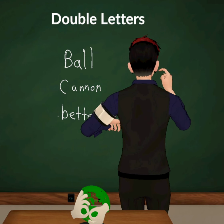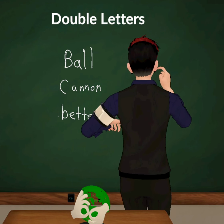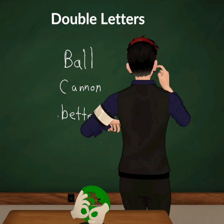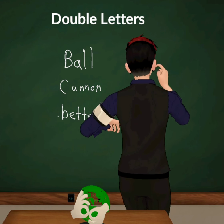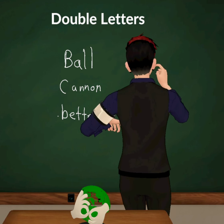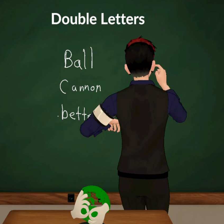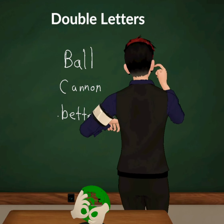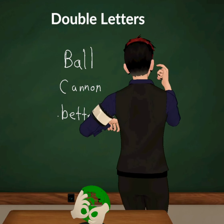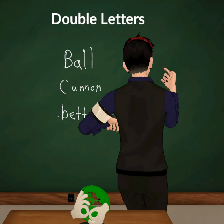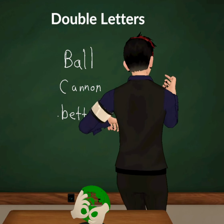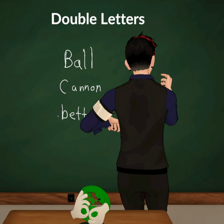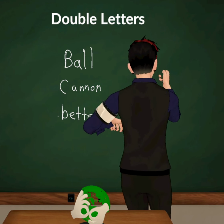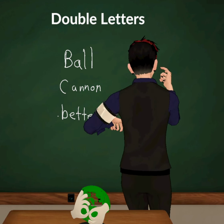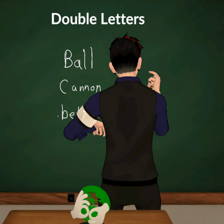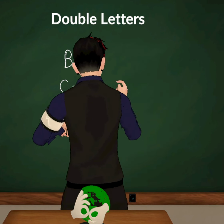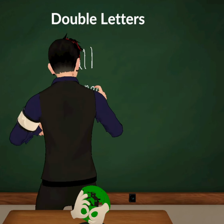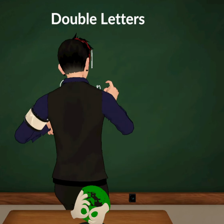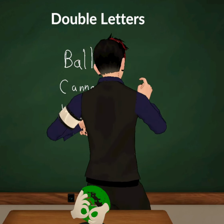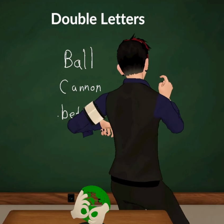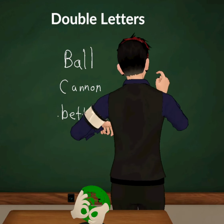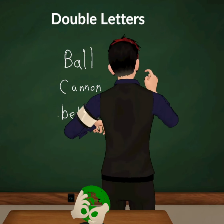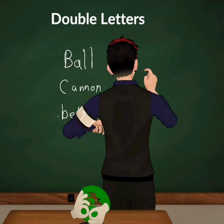about how you sign double letters for this specific.